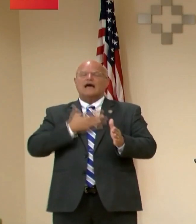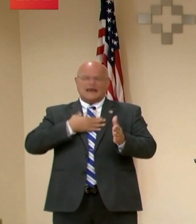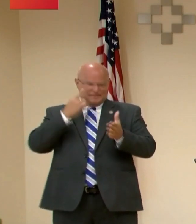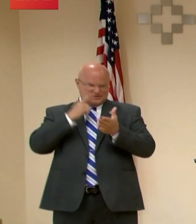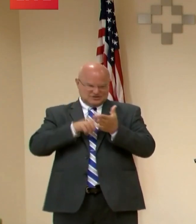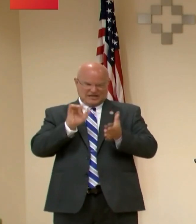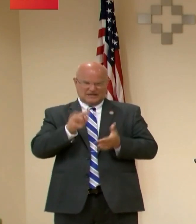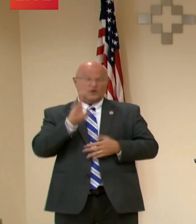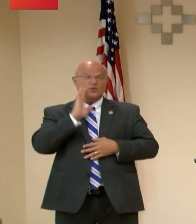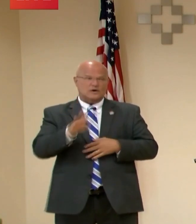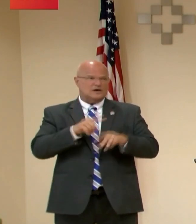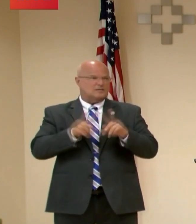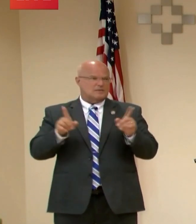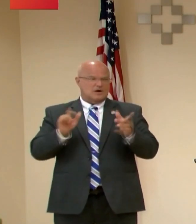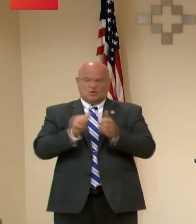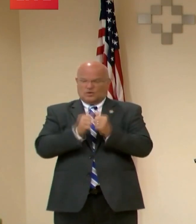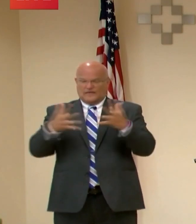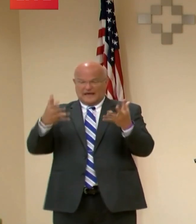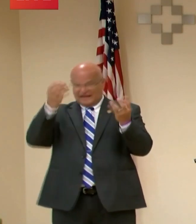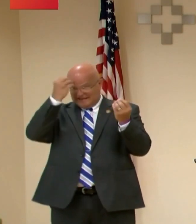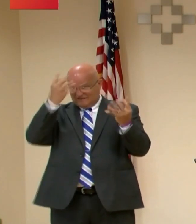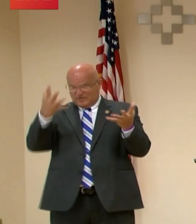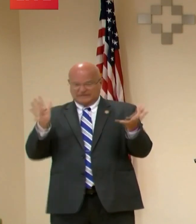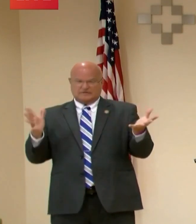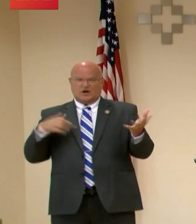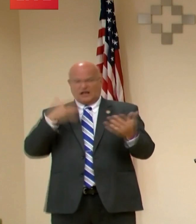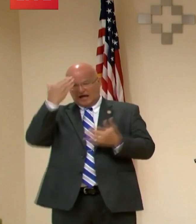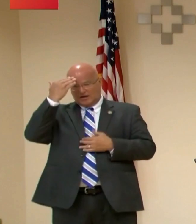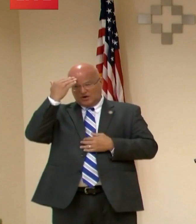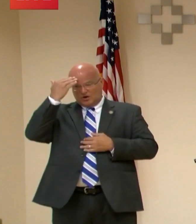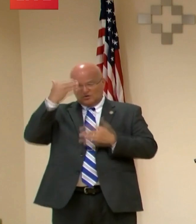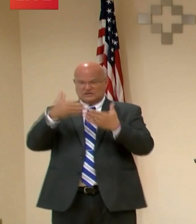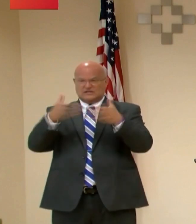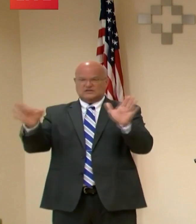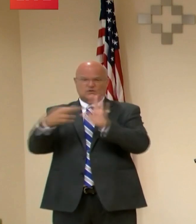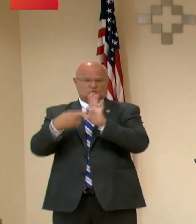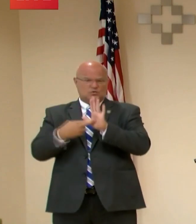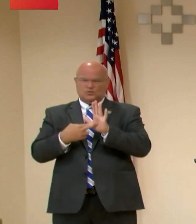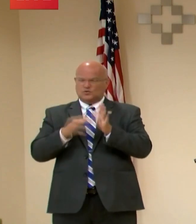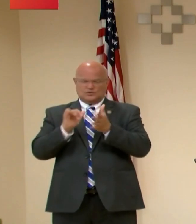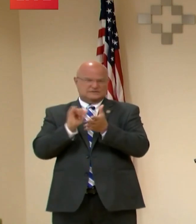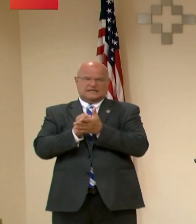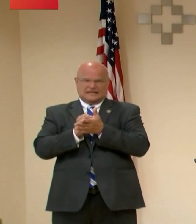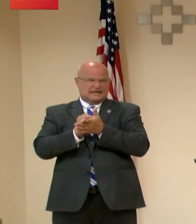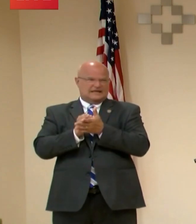to check into it. But that's without information. All I know is the general rules that